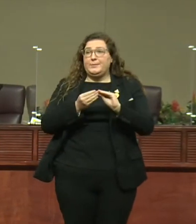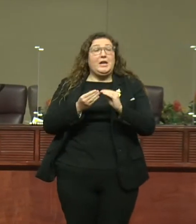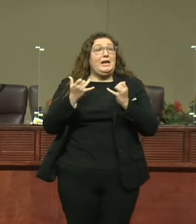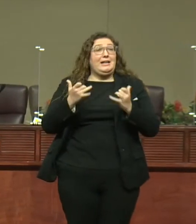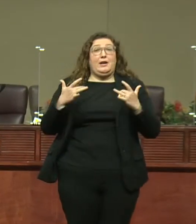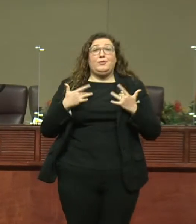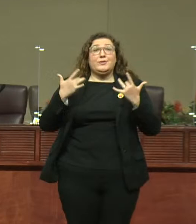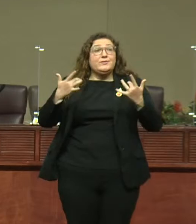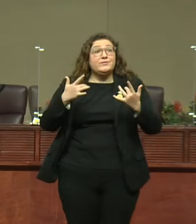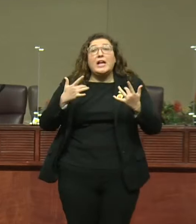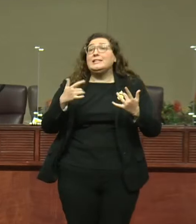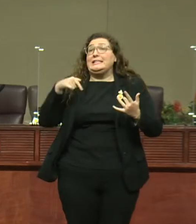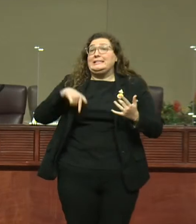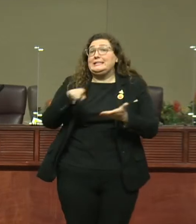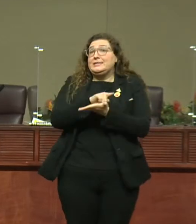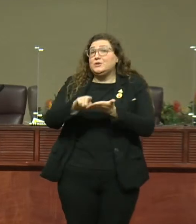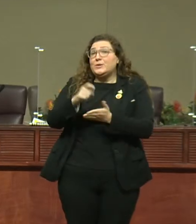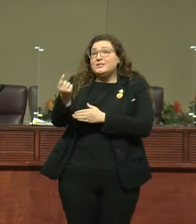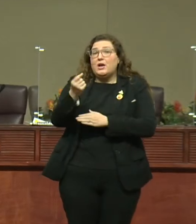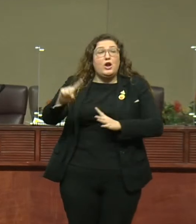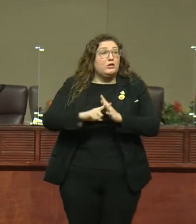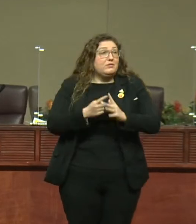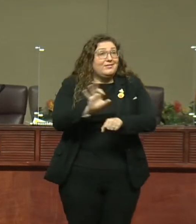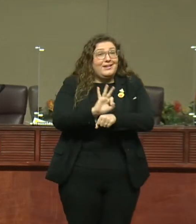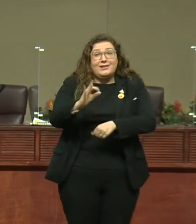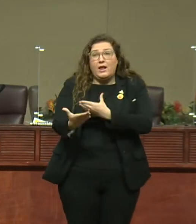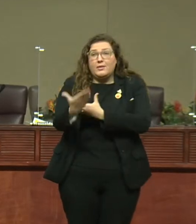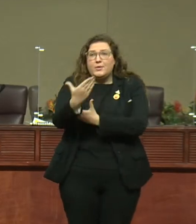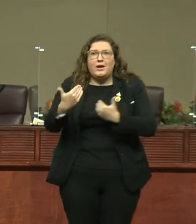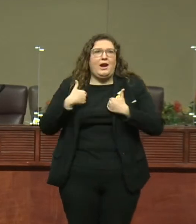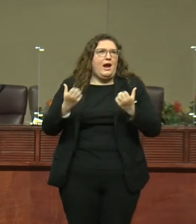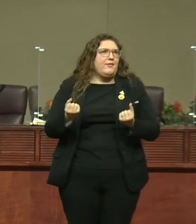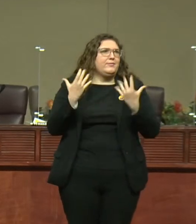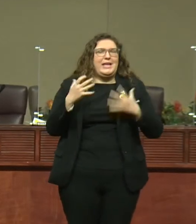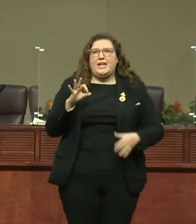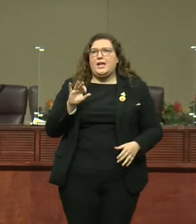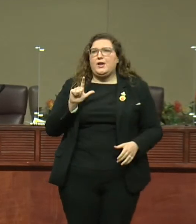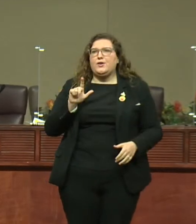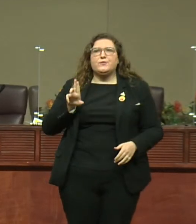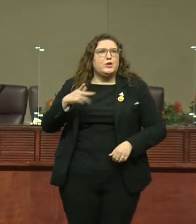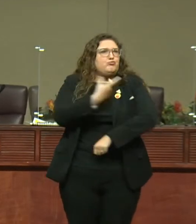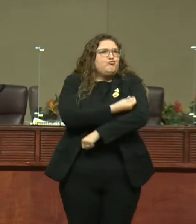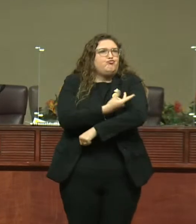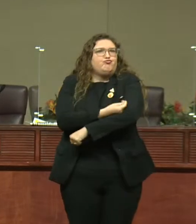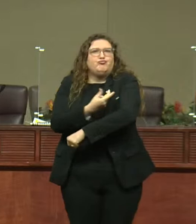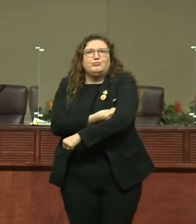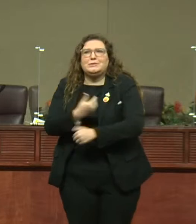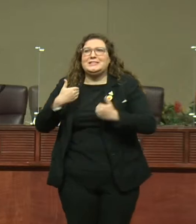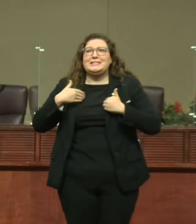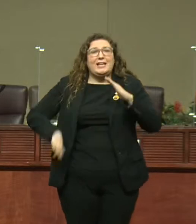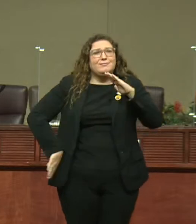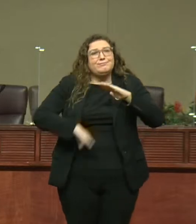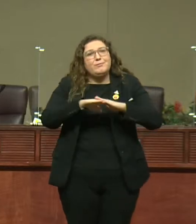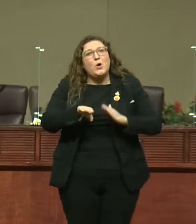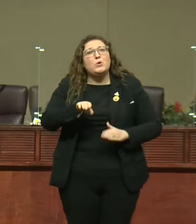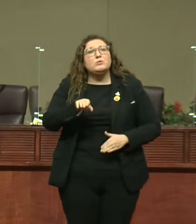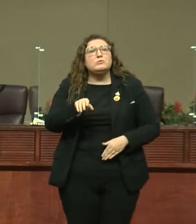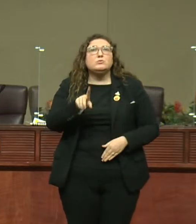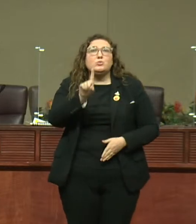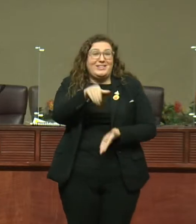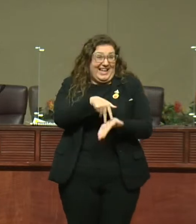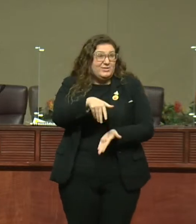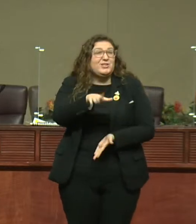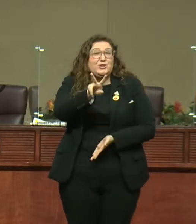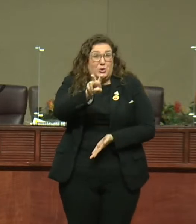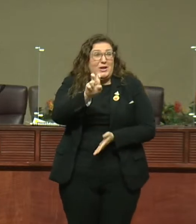at 9 o'clock. We have sufficient vaccines to vaccinate approximately 1,200 individuals.